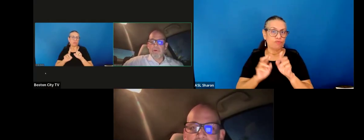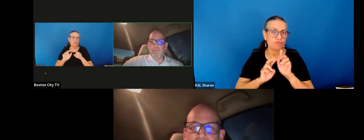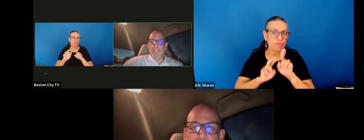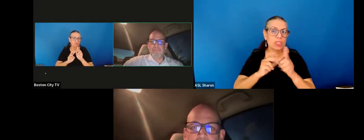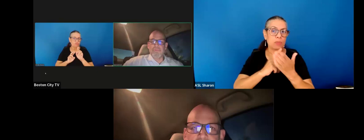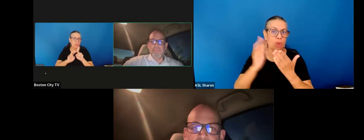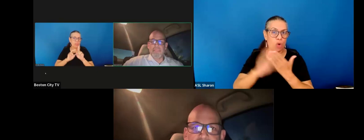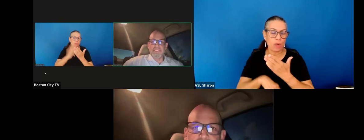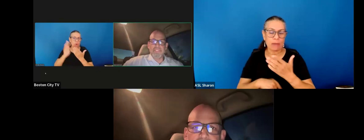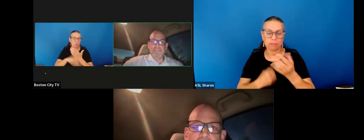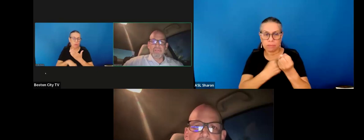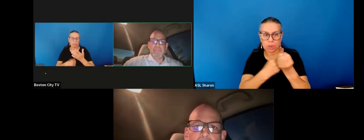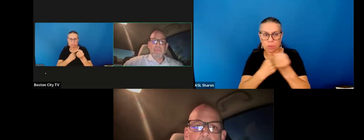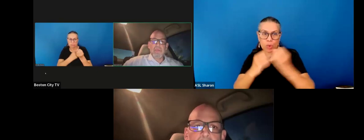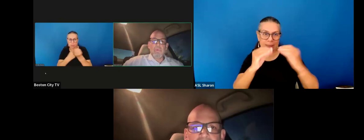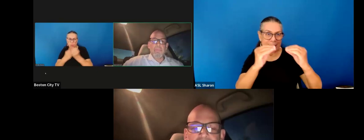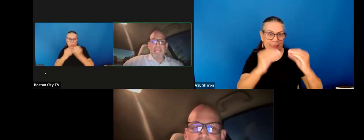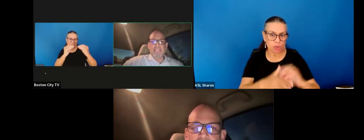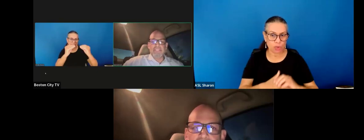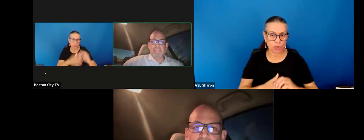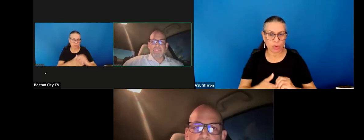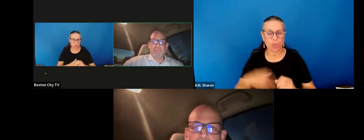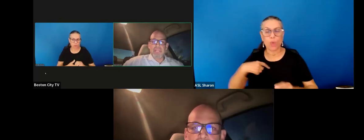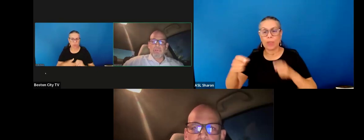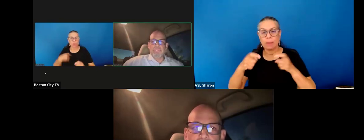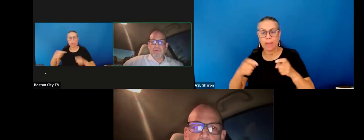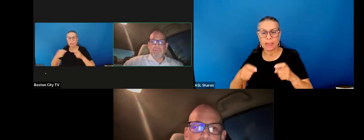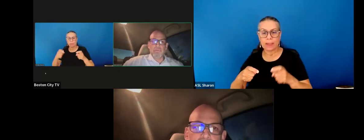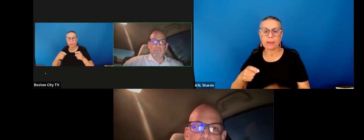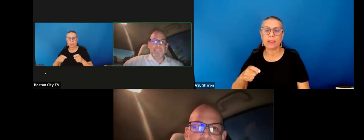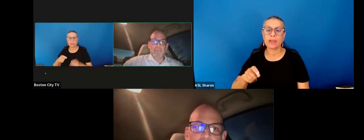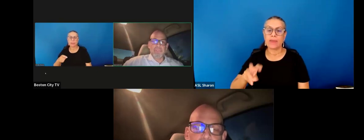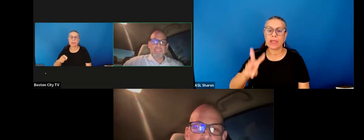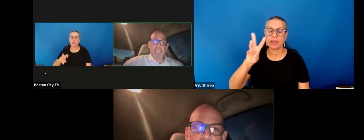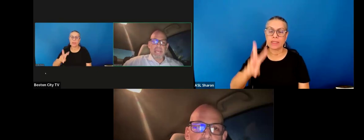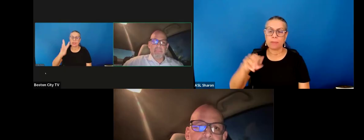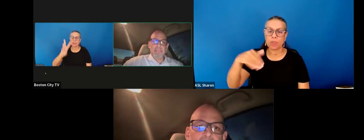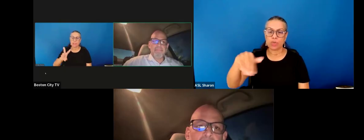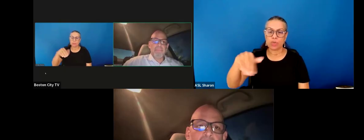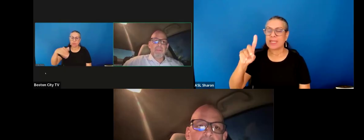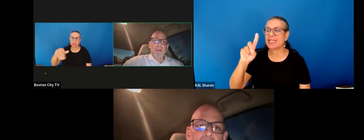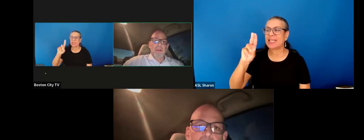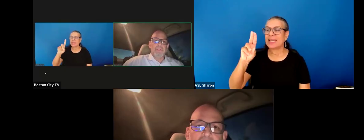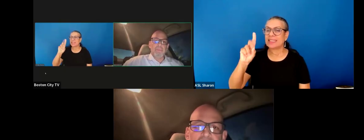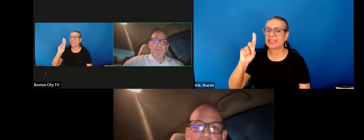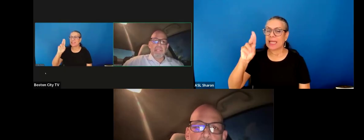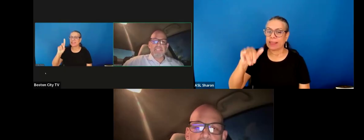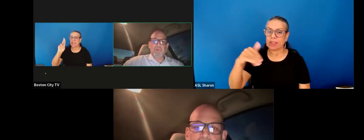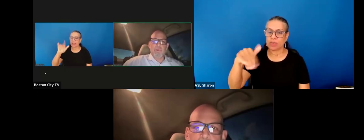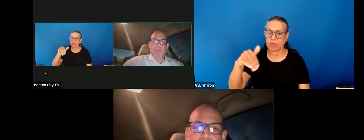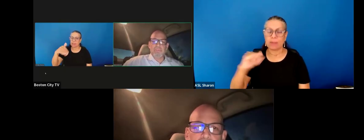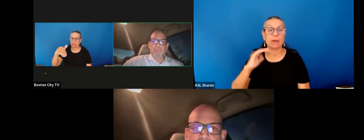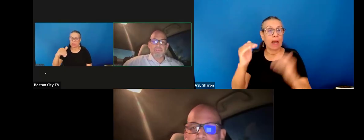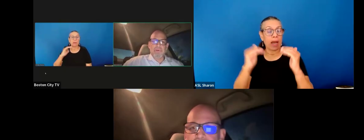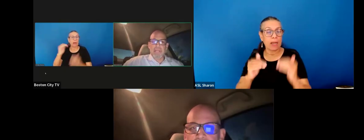supported over 800 BPS teachers. We manage the Dudley Street Neighborhood Charter School and Dearborn STEM Academy. Our Dearborn Next